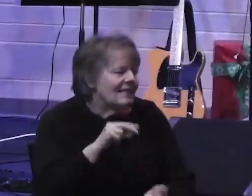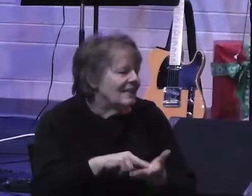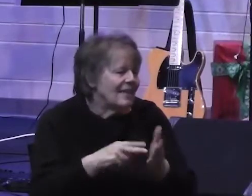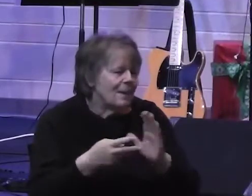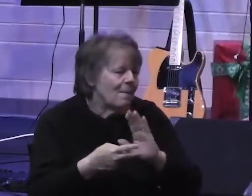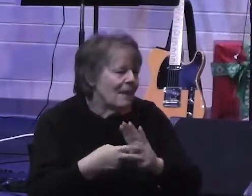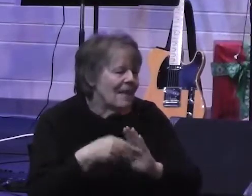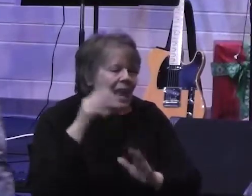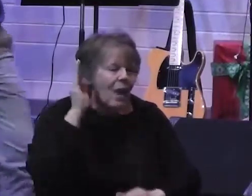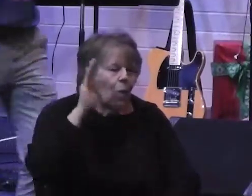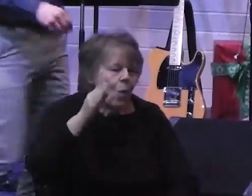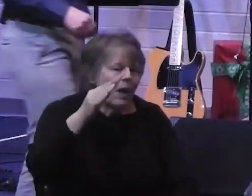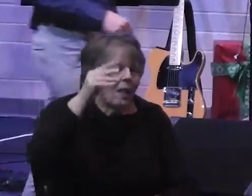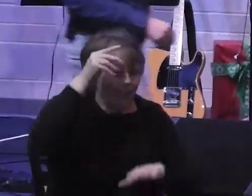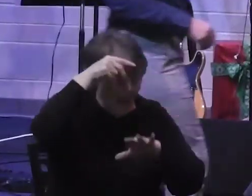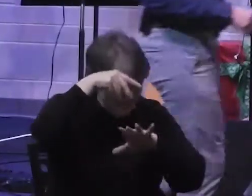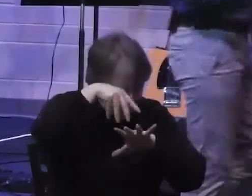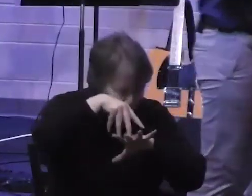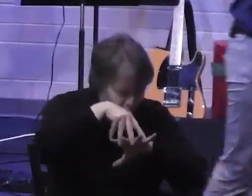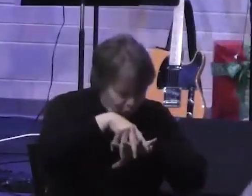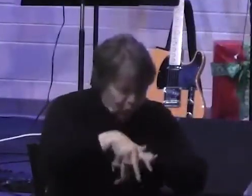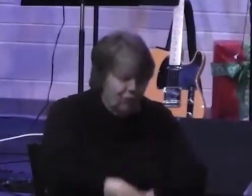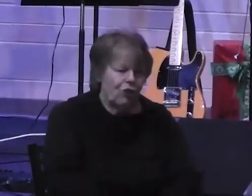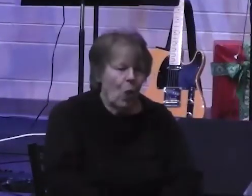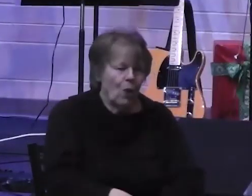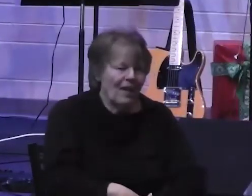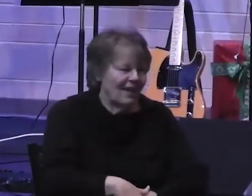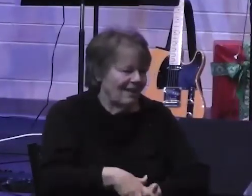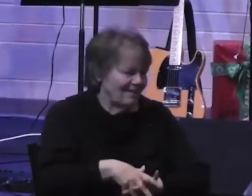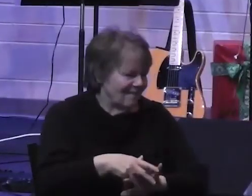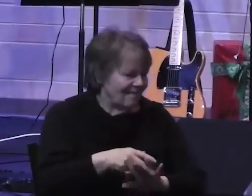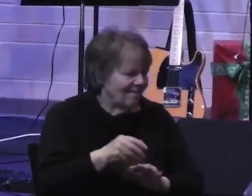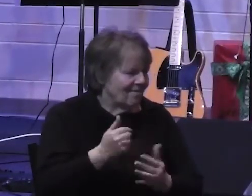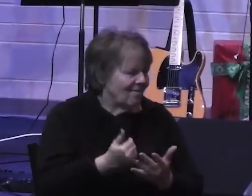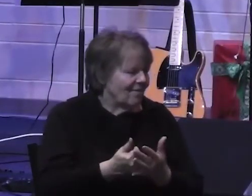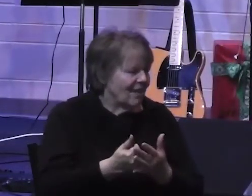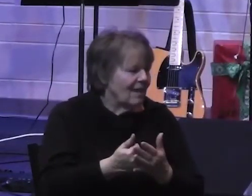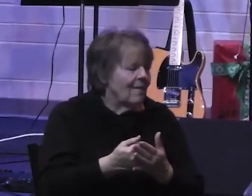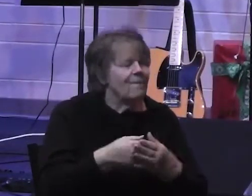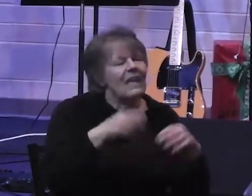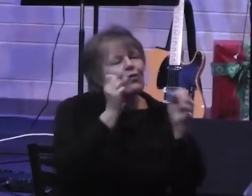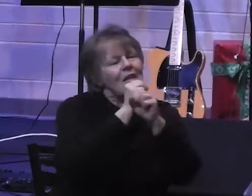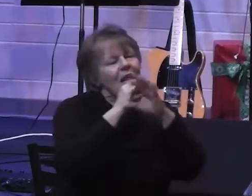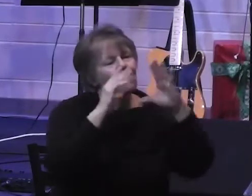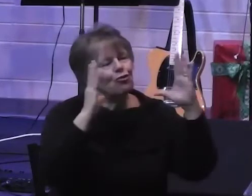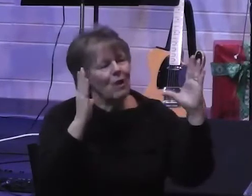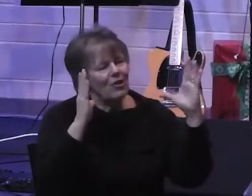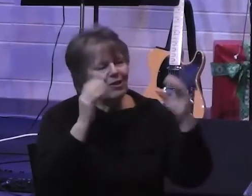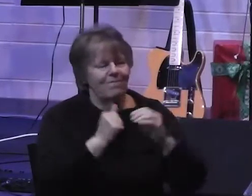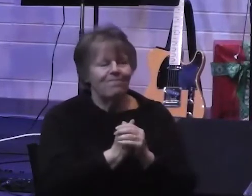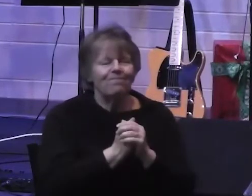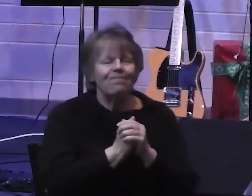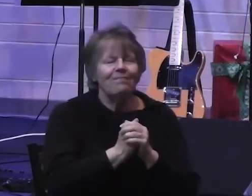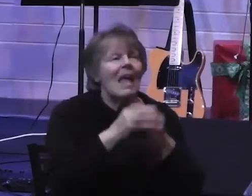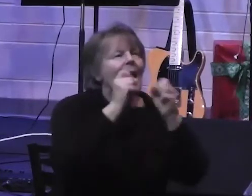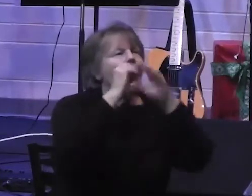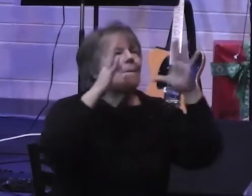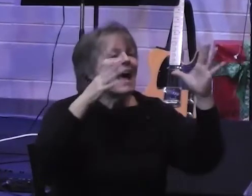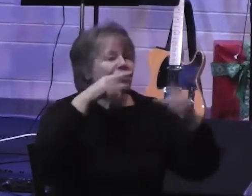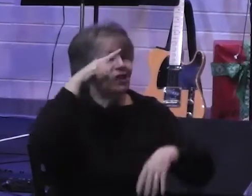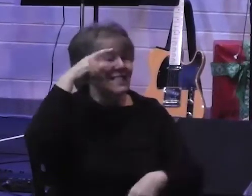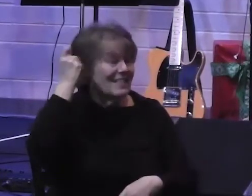going to soak in deep. Here's the illustration I like to use to kind of give us a picture of what we're trying to do. Imagine it's